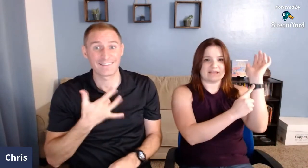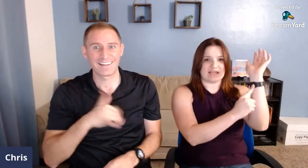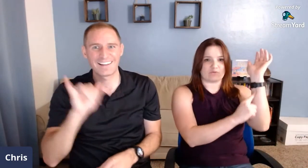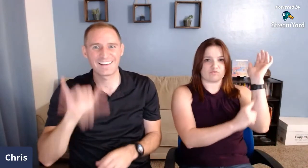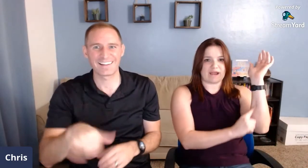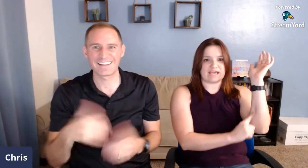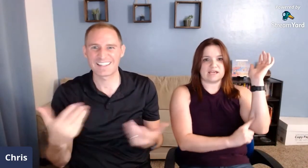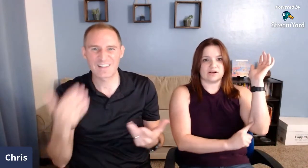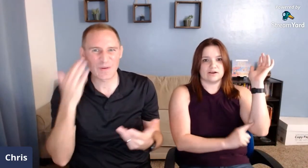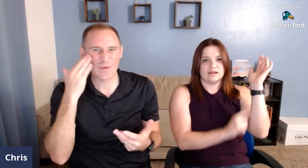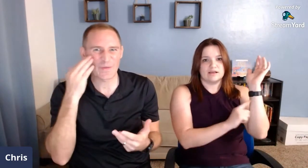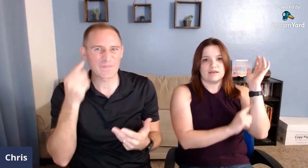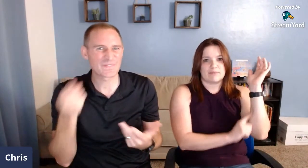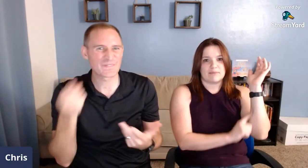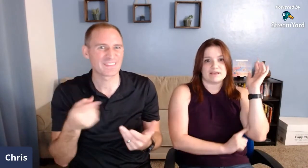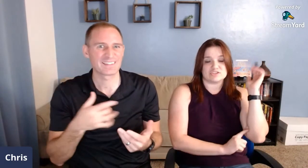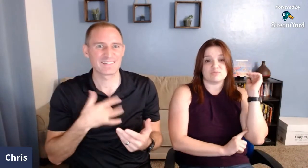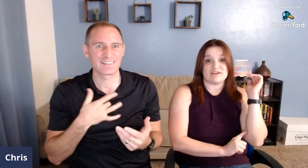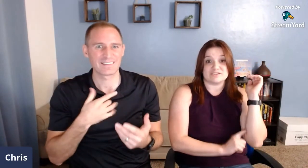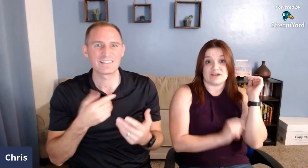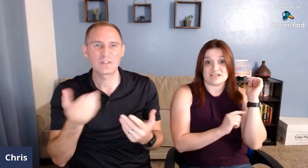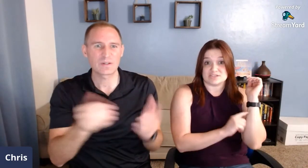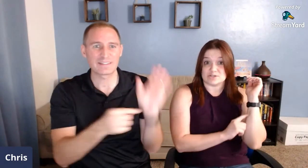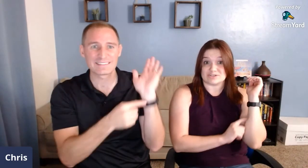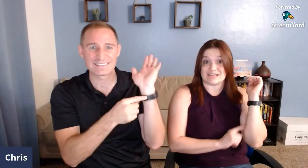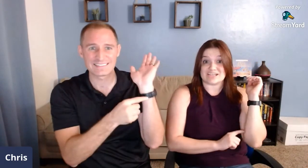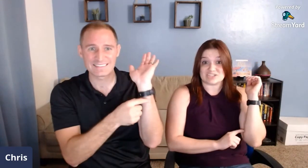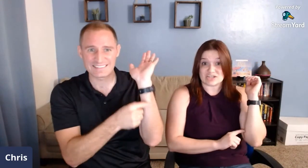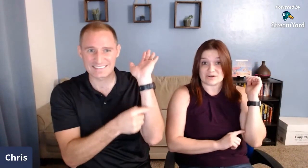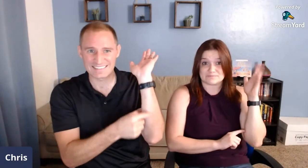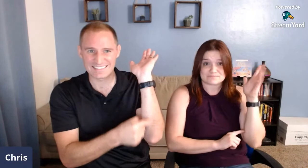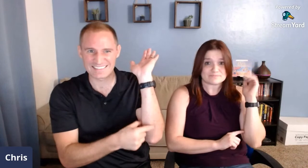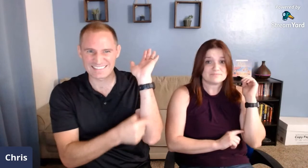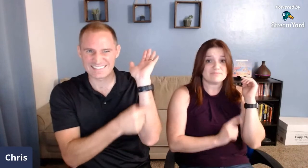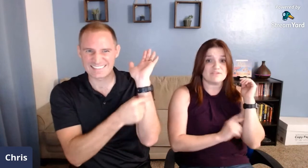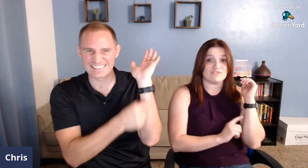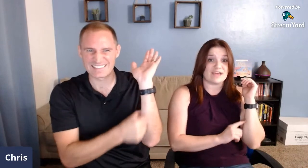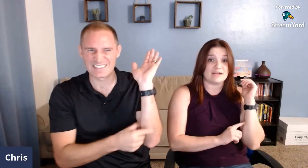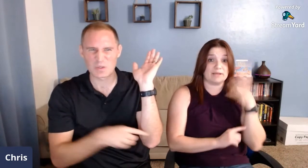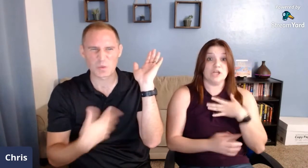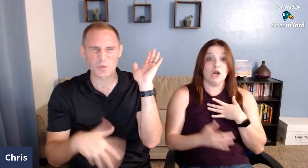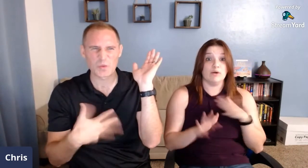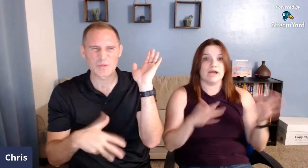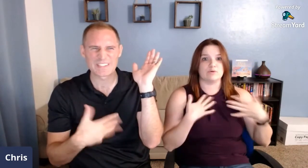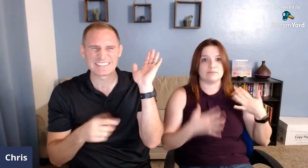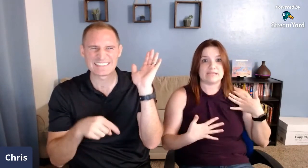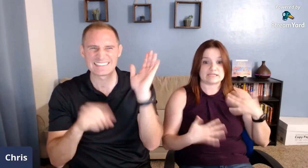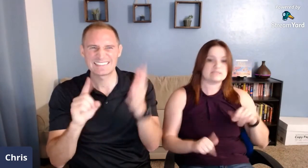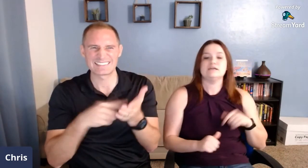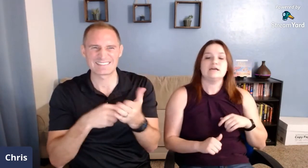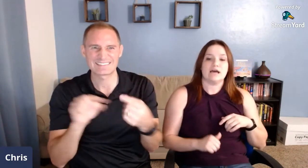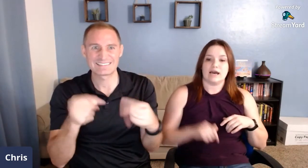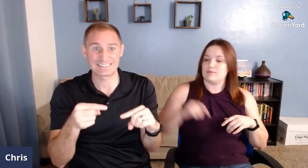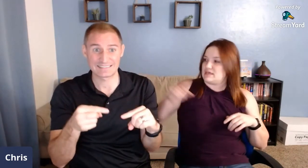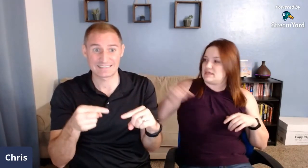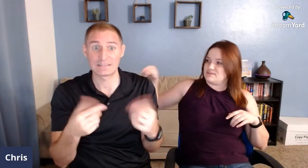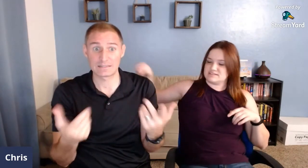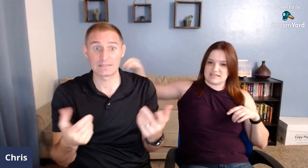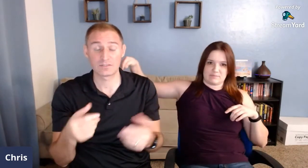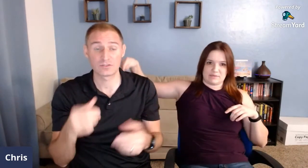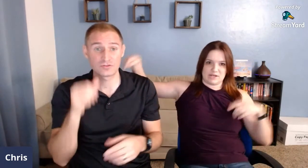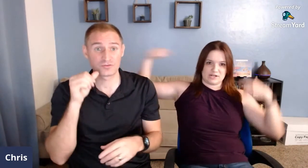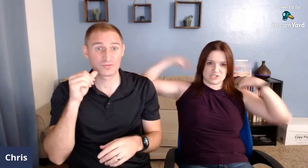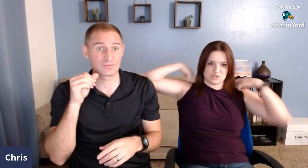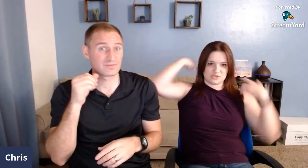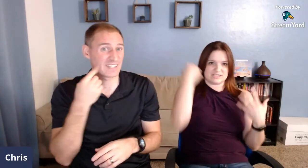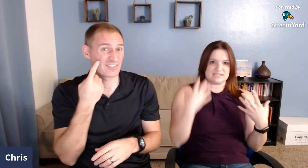it mainly like right here. My supervisor had surgery last year for that. And I'm like, no, I don't want to be next. He feels